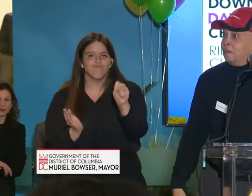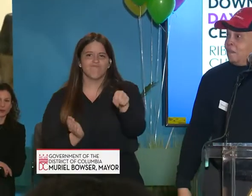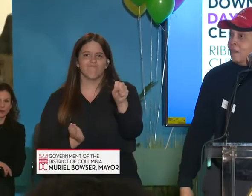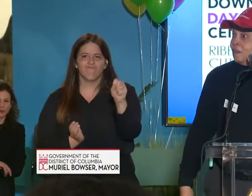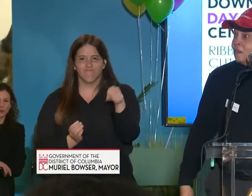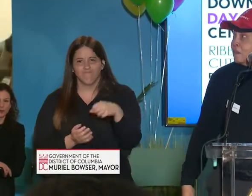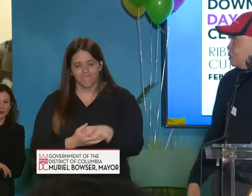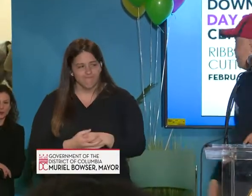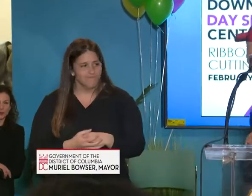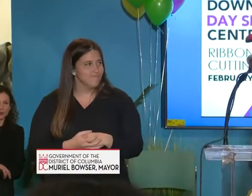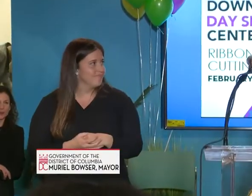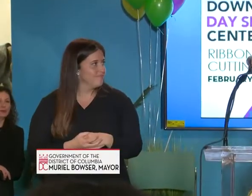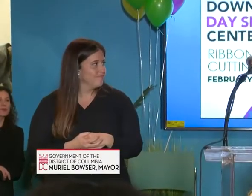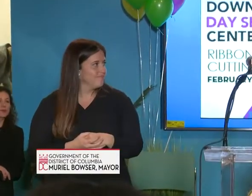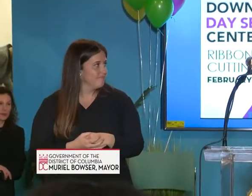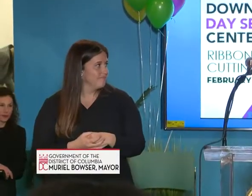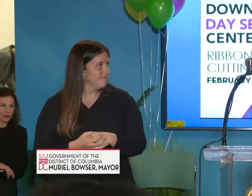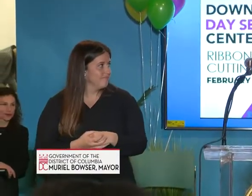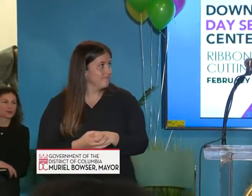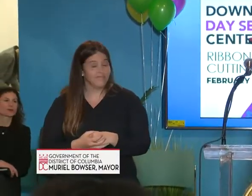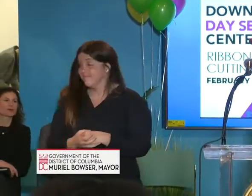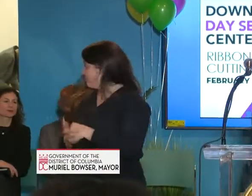Right.